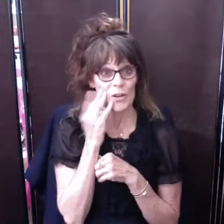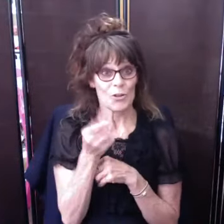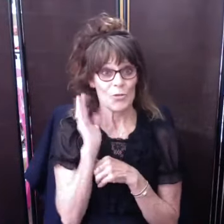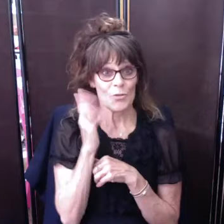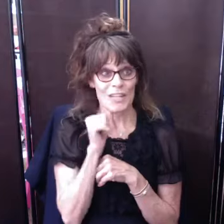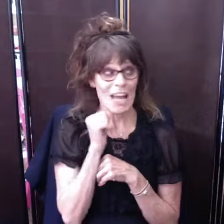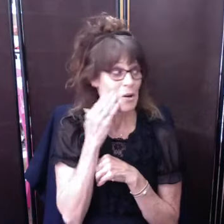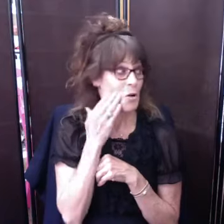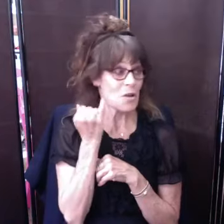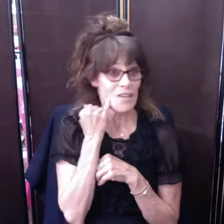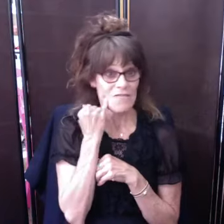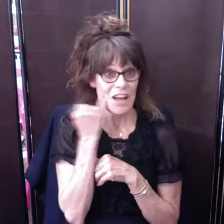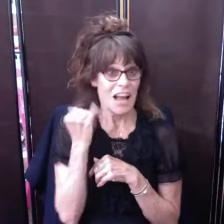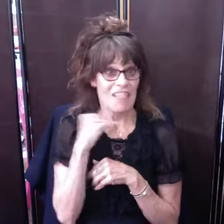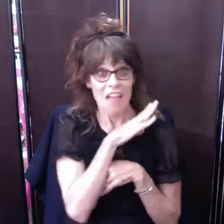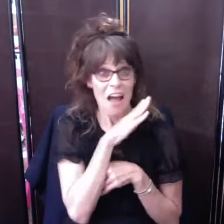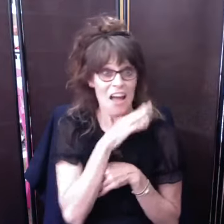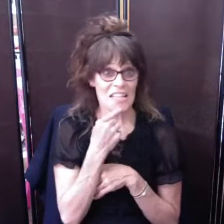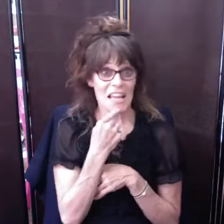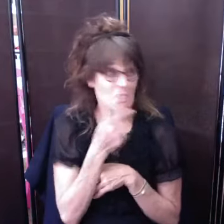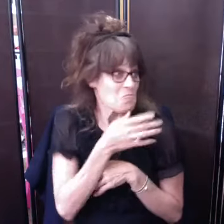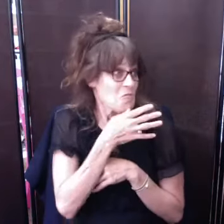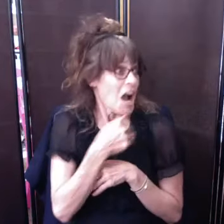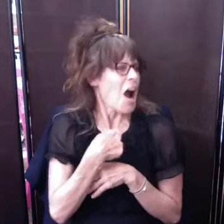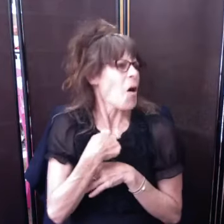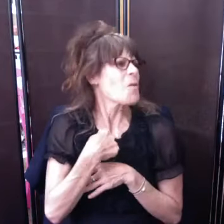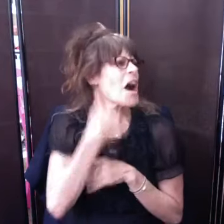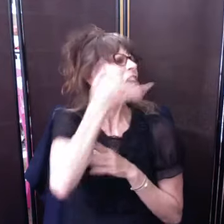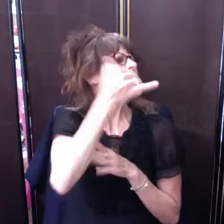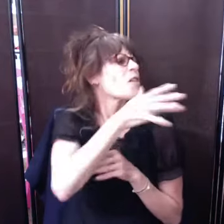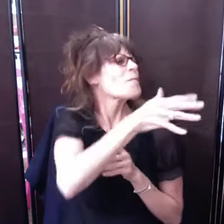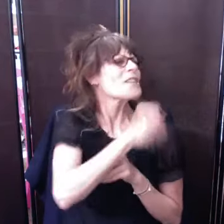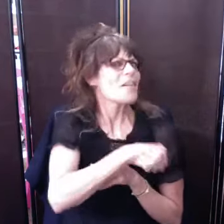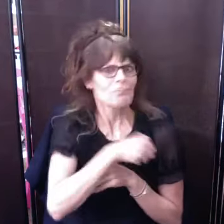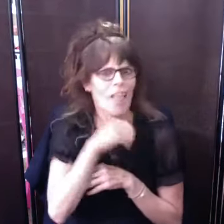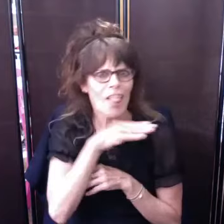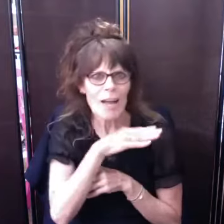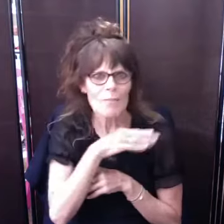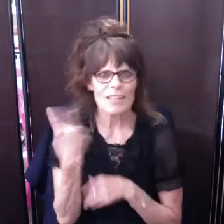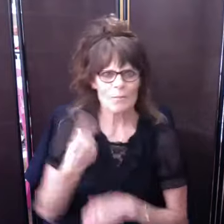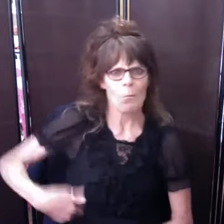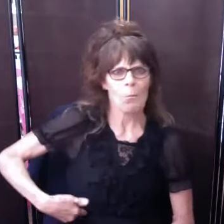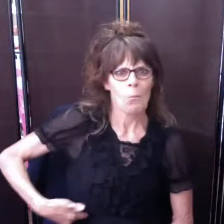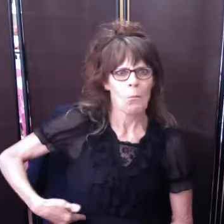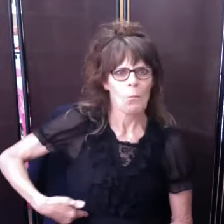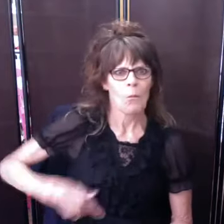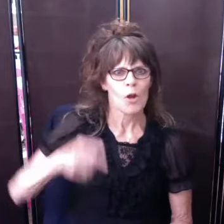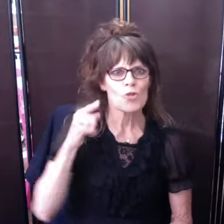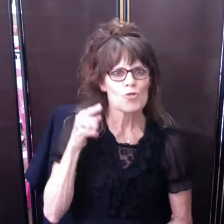call, I'll just lie about it. I've been doing that all my life. But there was something that said, you know, you owe that guy. And that's not